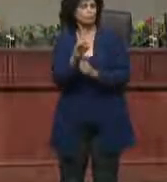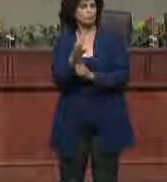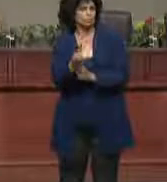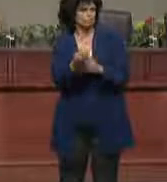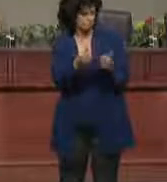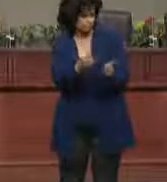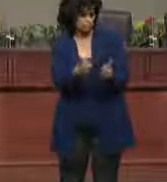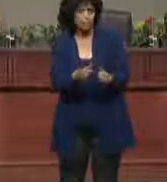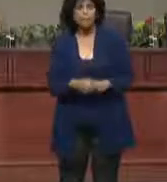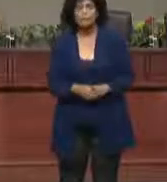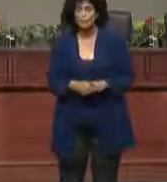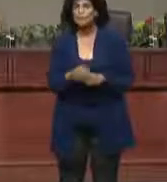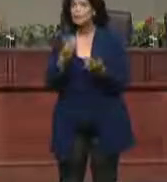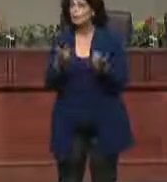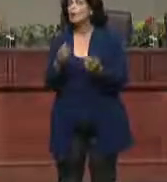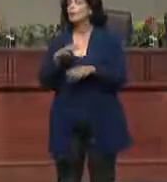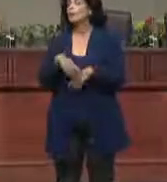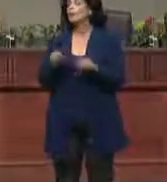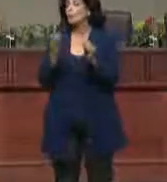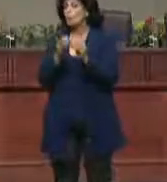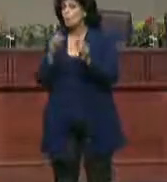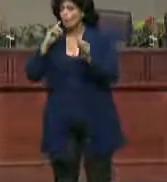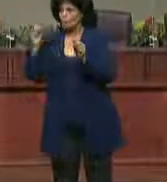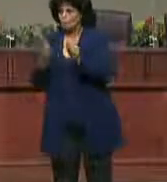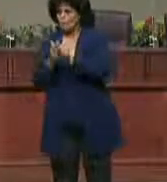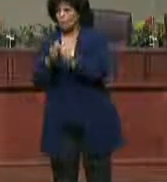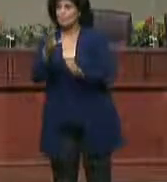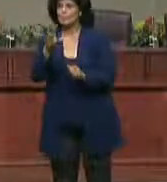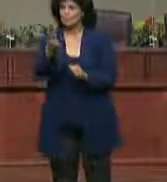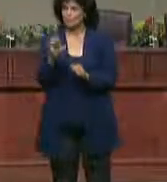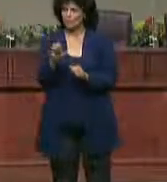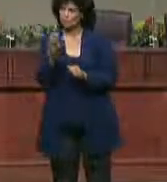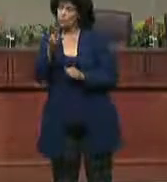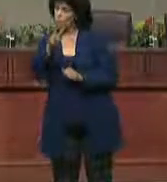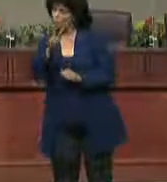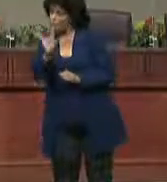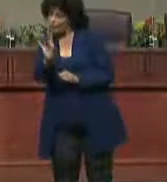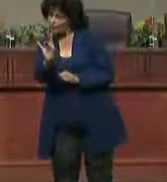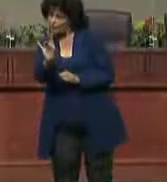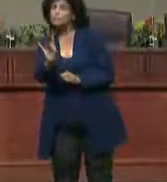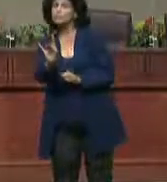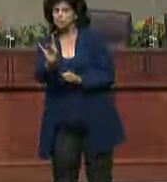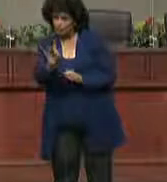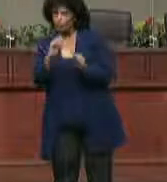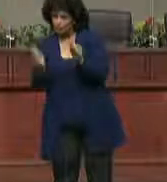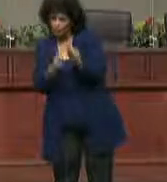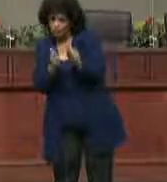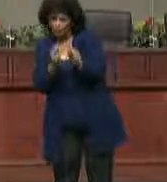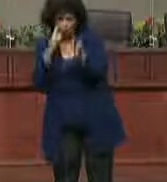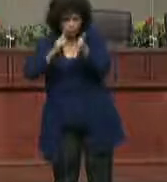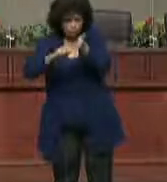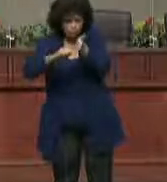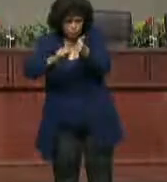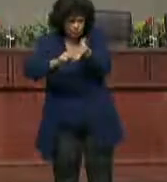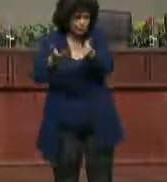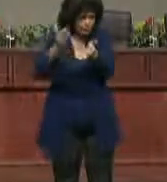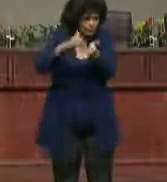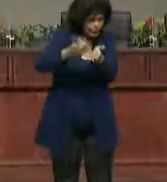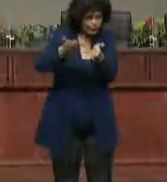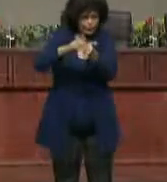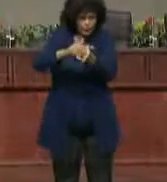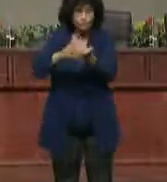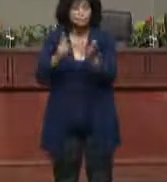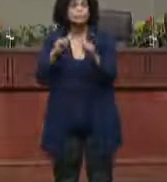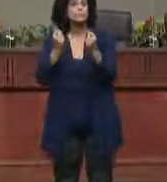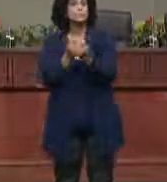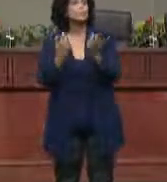728 follow-up inspections have been conducted. Since the executive order was issued earlier this month, the teams have